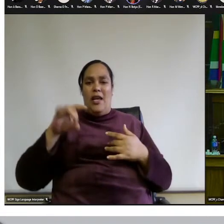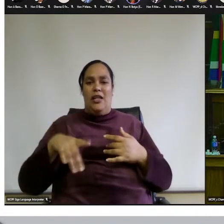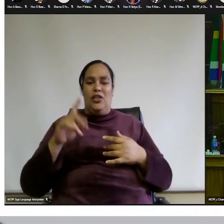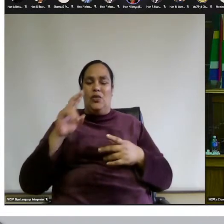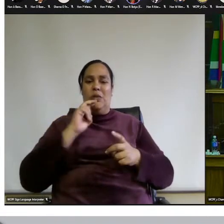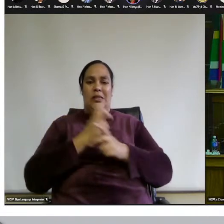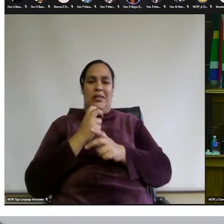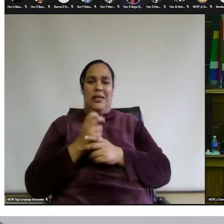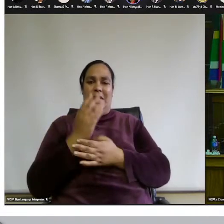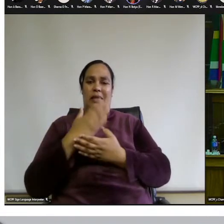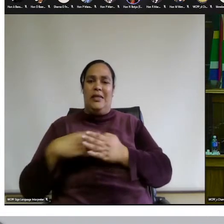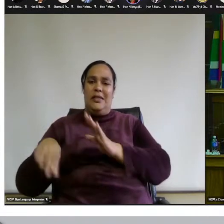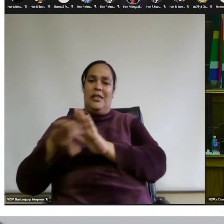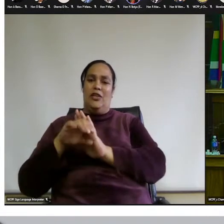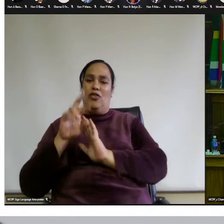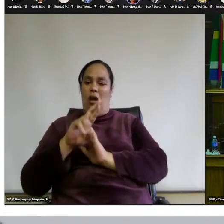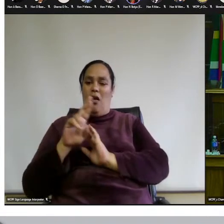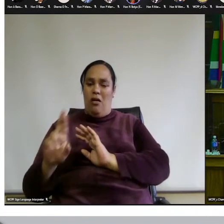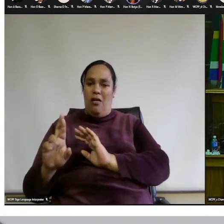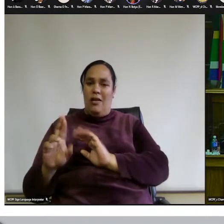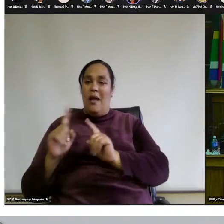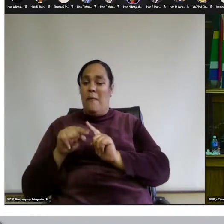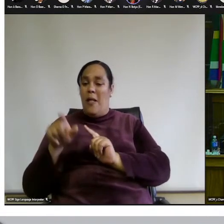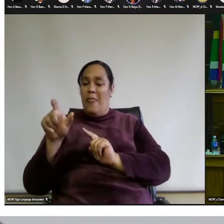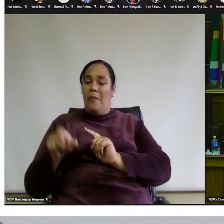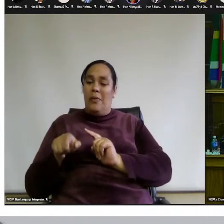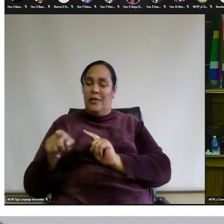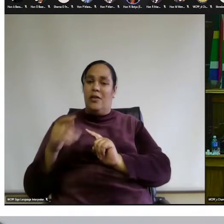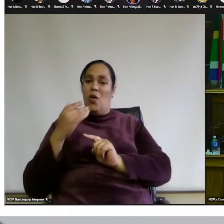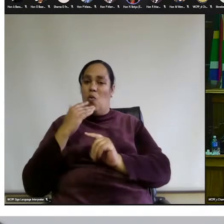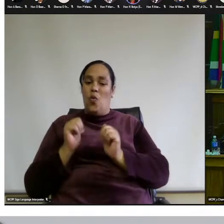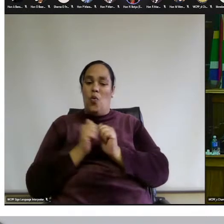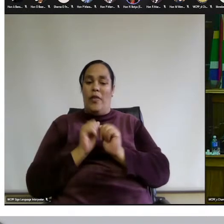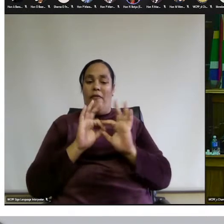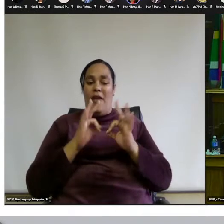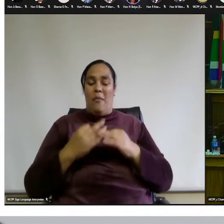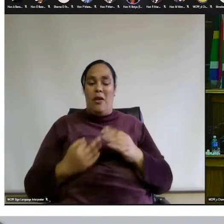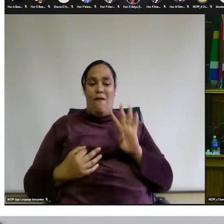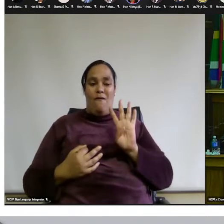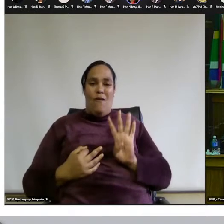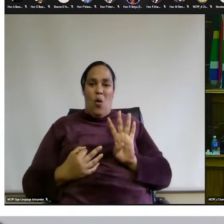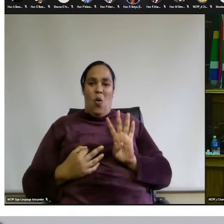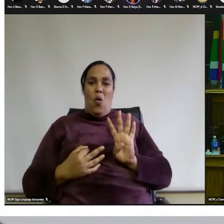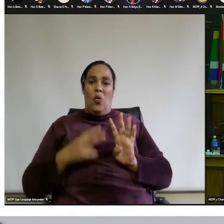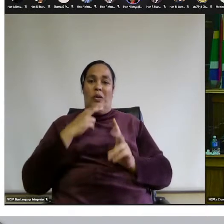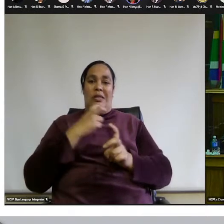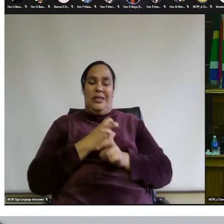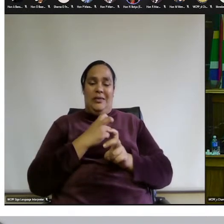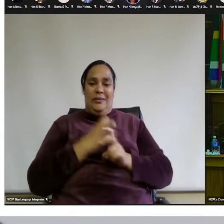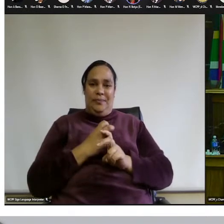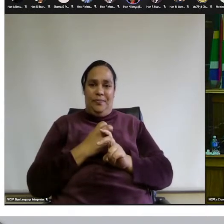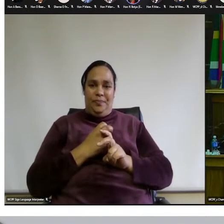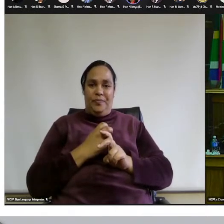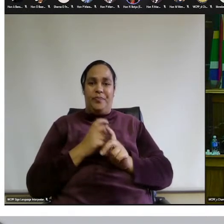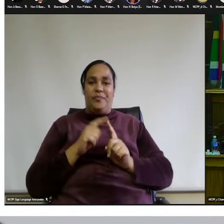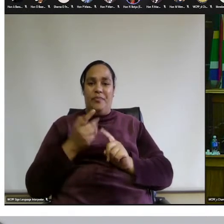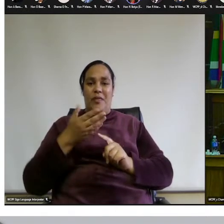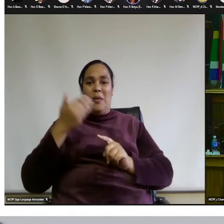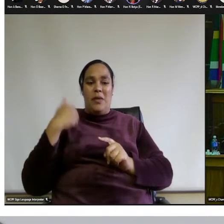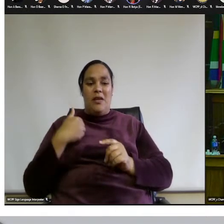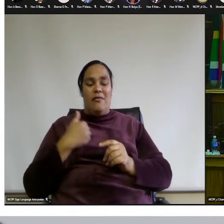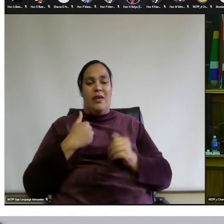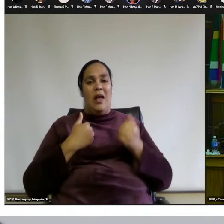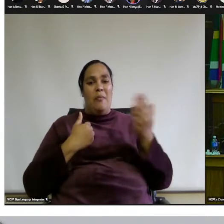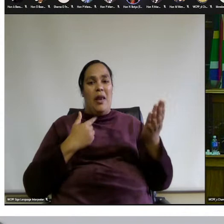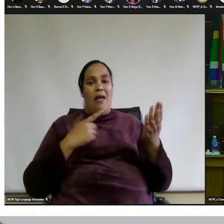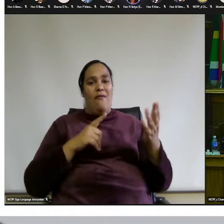in section RR. Busiswa, who lives with a family of four in a congested shack and has previously applied for a state